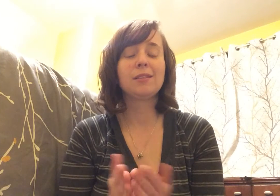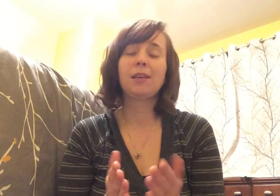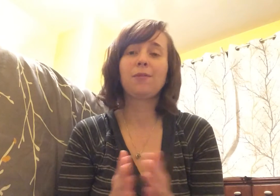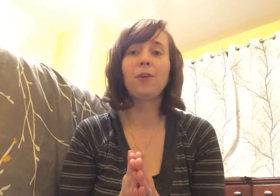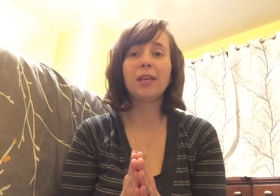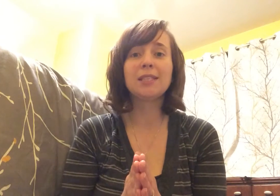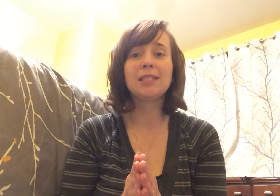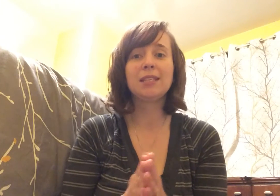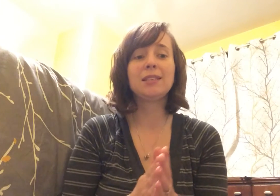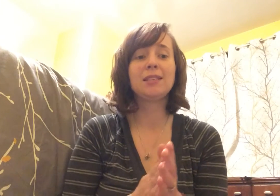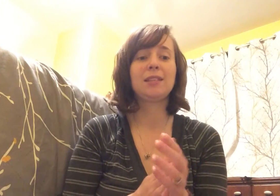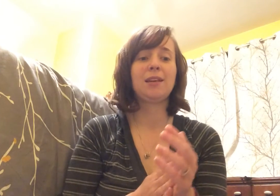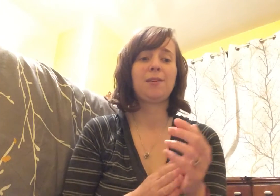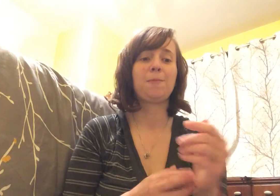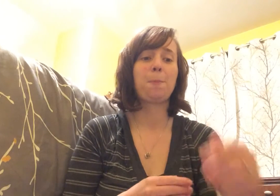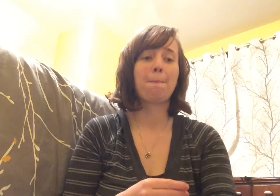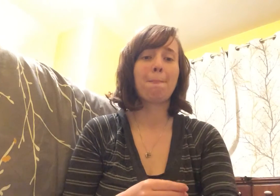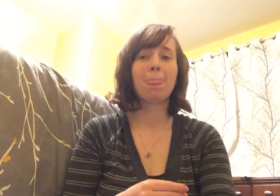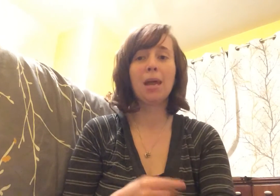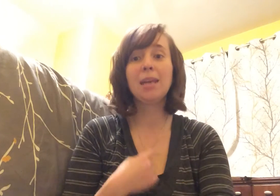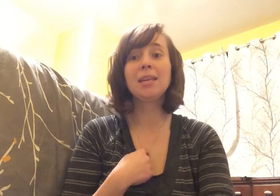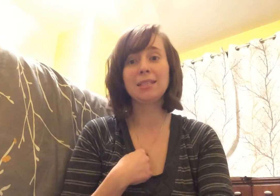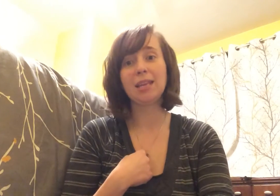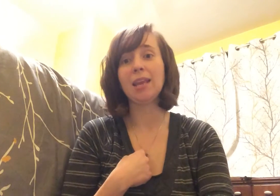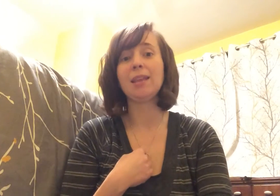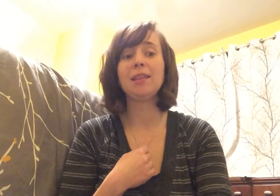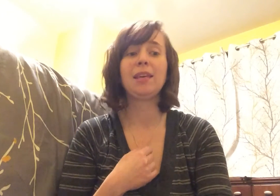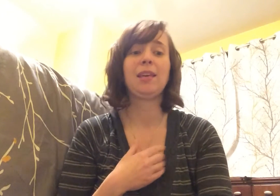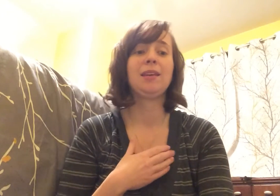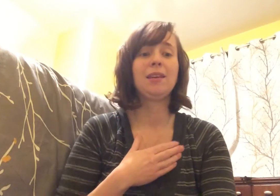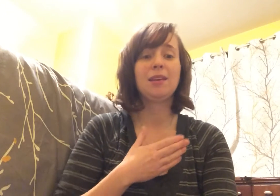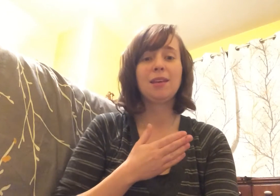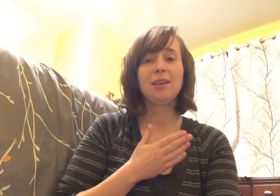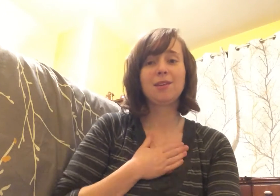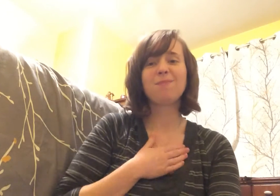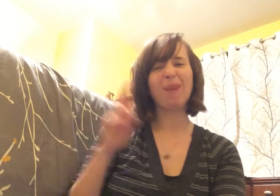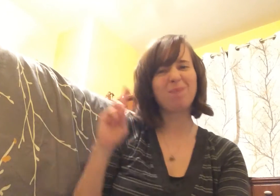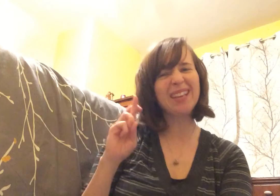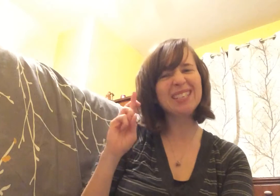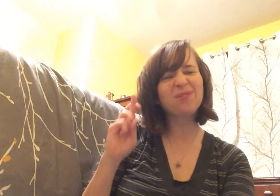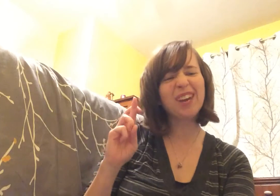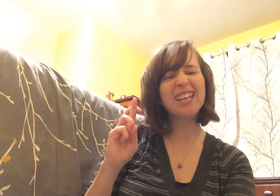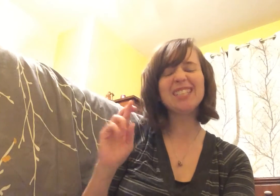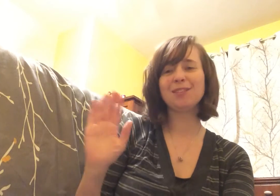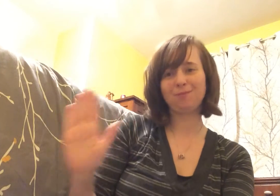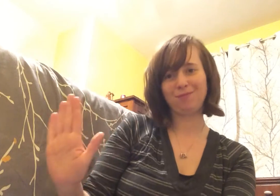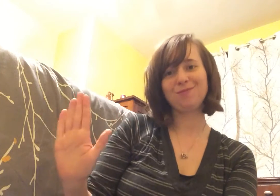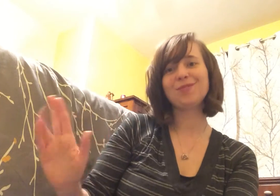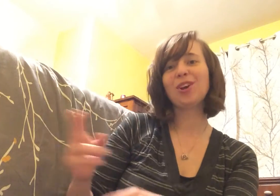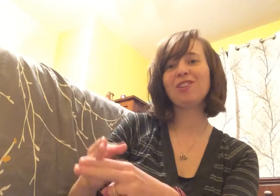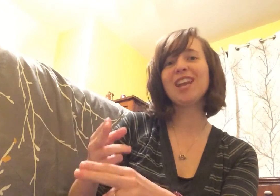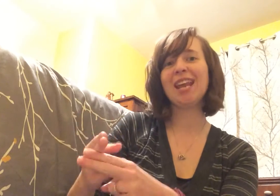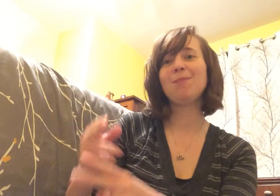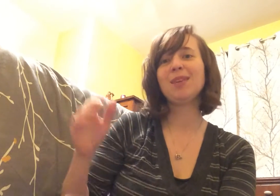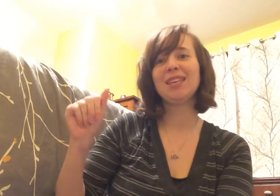Like for instance, I can say like my best friend. Her name